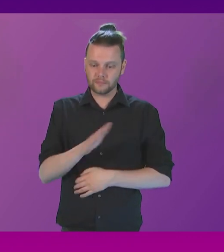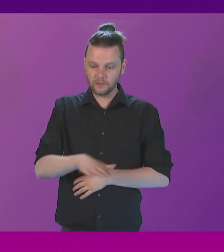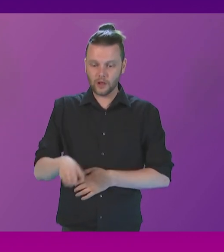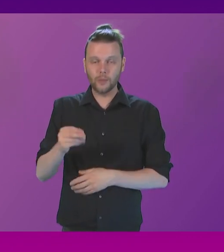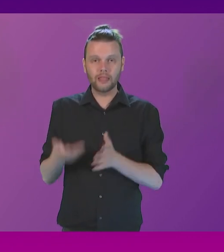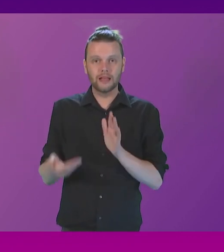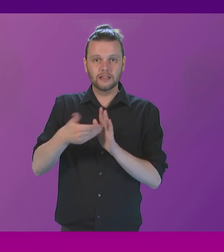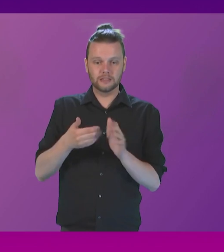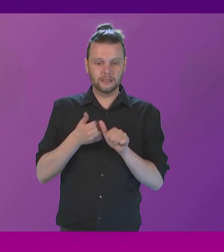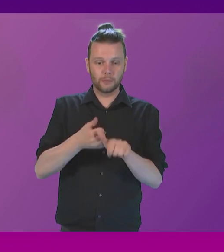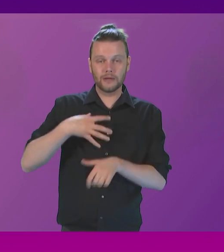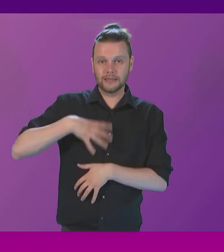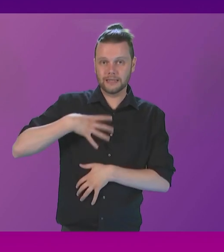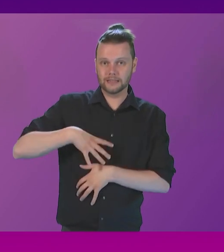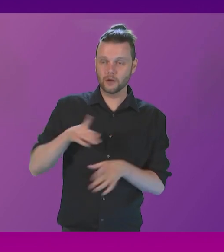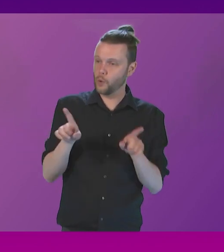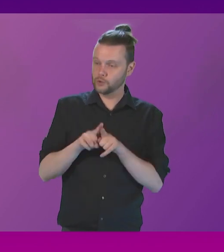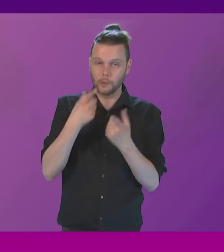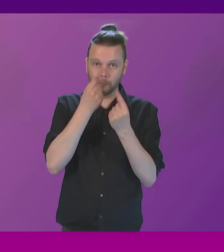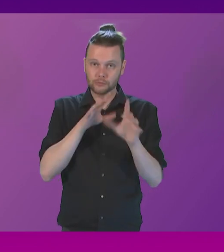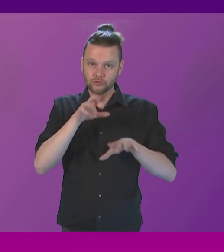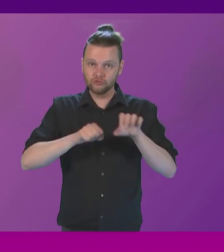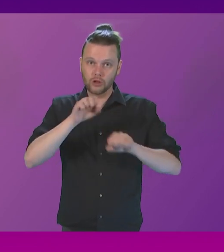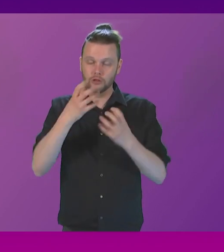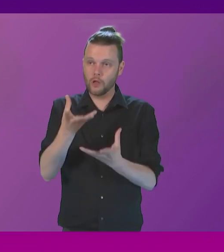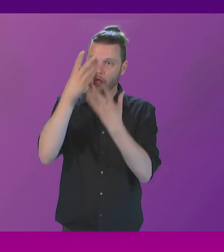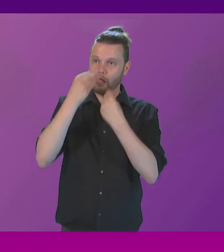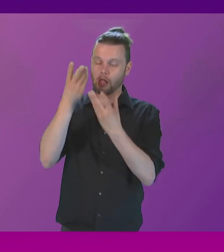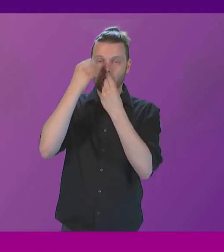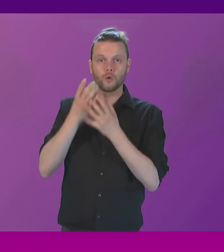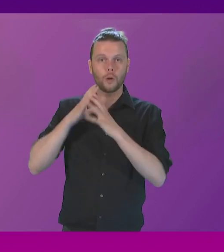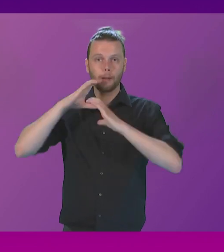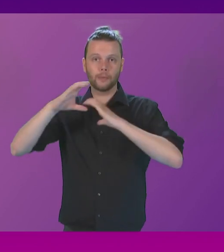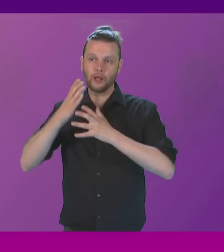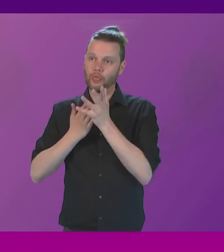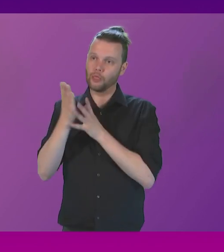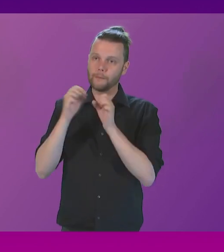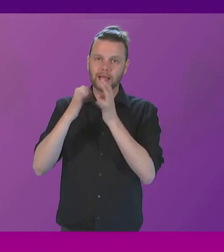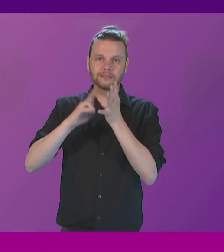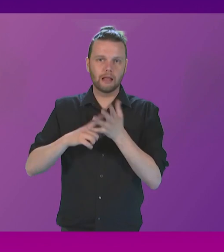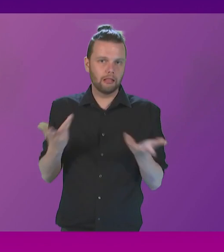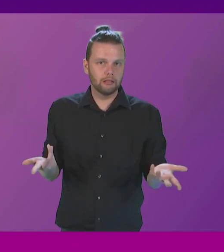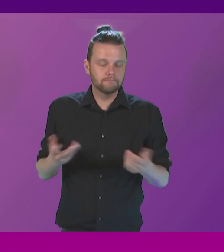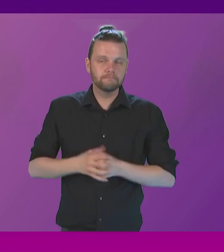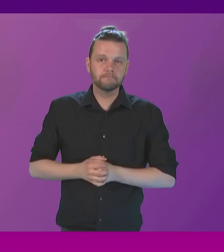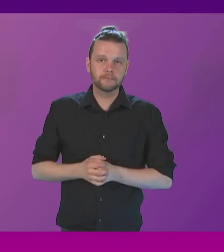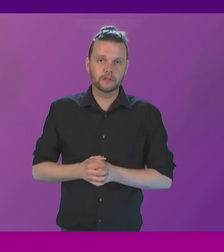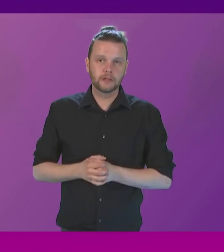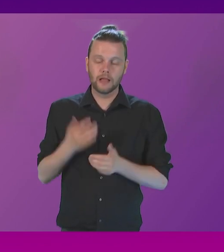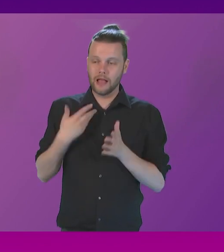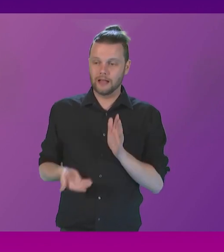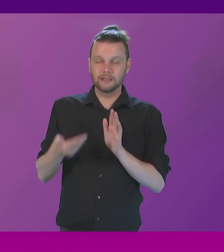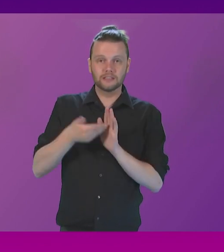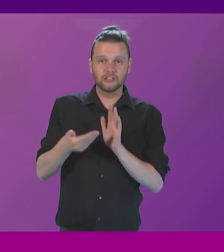additional support needs may also struggle to learn or communicate with BSL. Additional